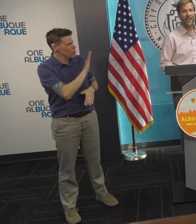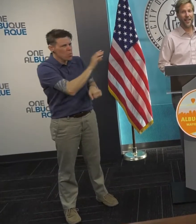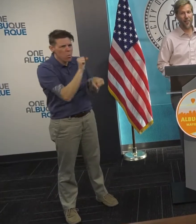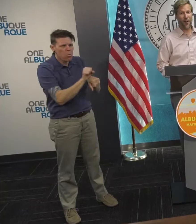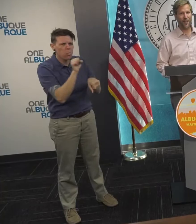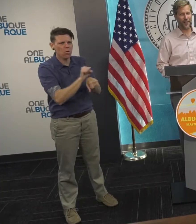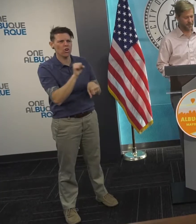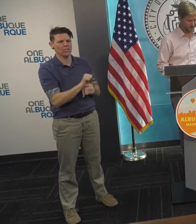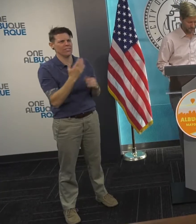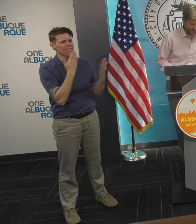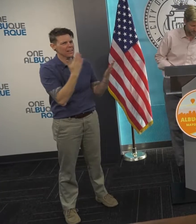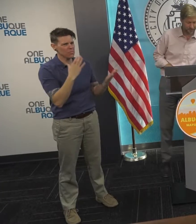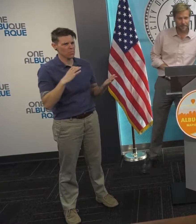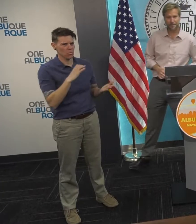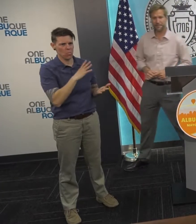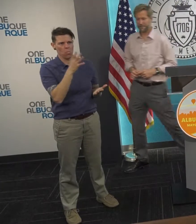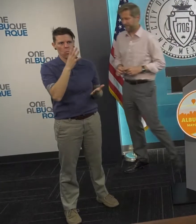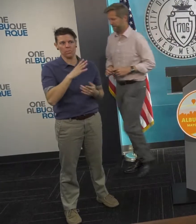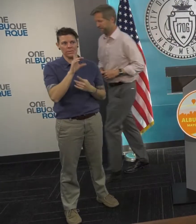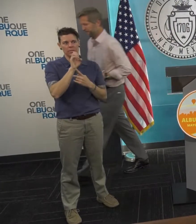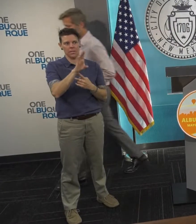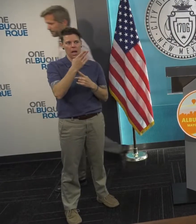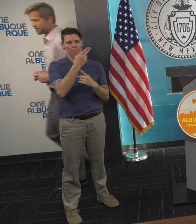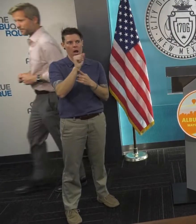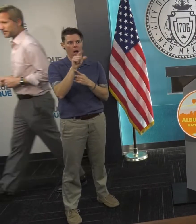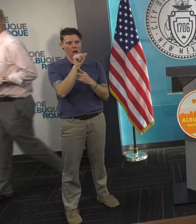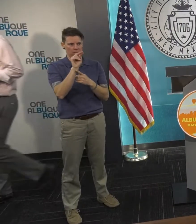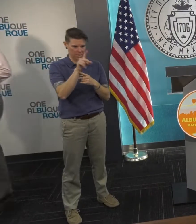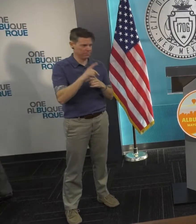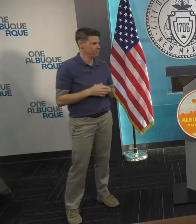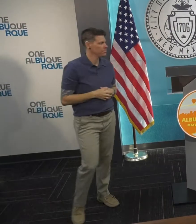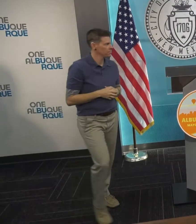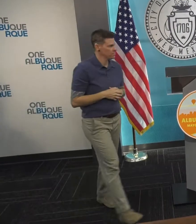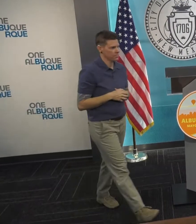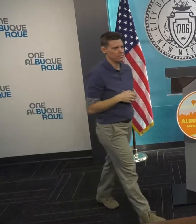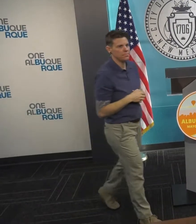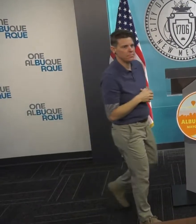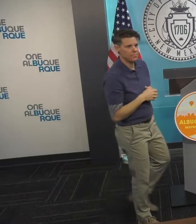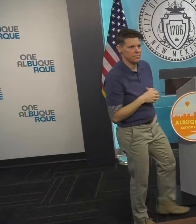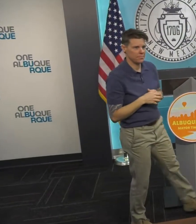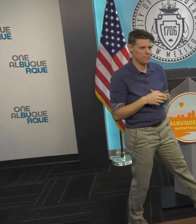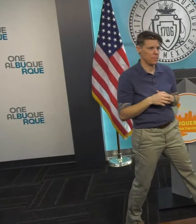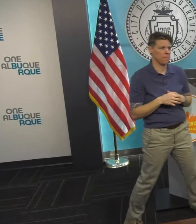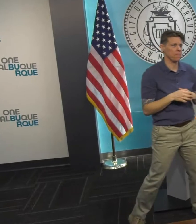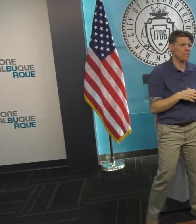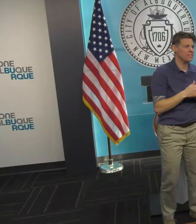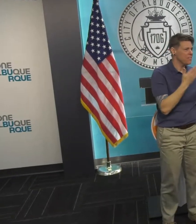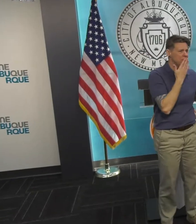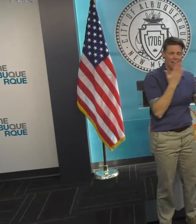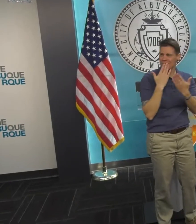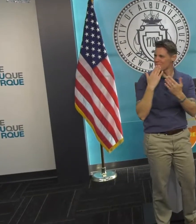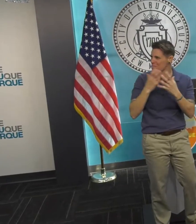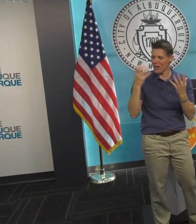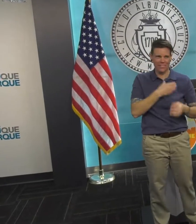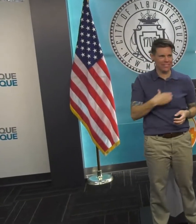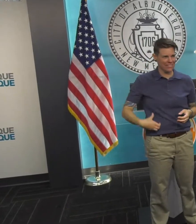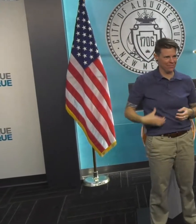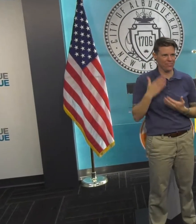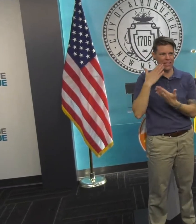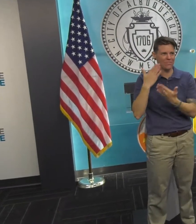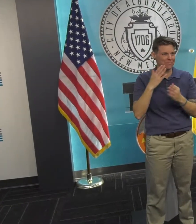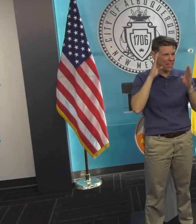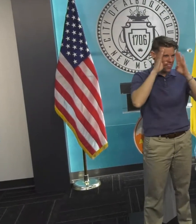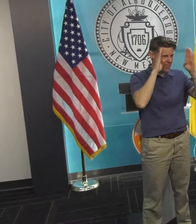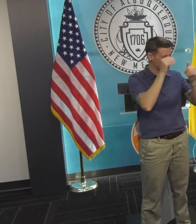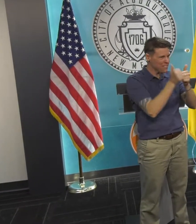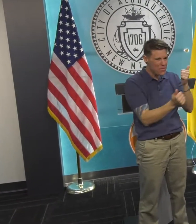Congresswoman Deb Haaland. Thank you so much. Thank you so much, Mayor Keller. And hello, everyone. Thanks for taking the time